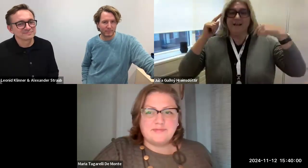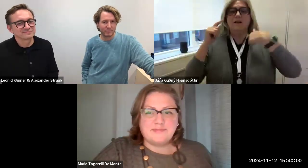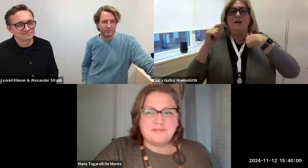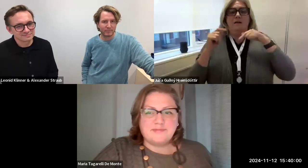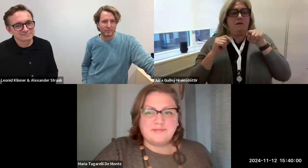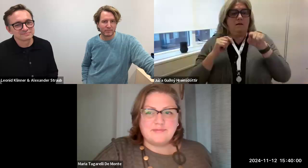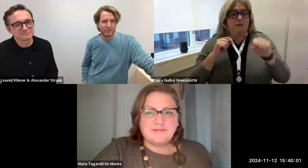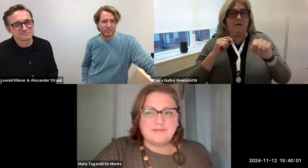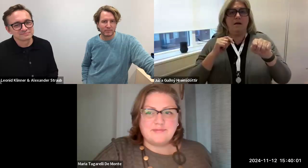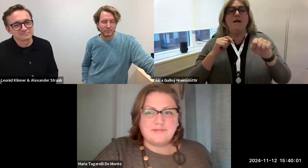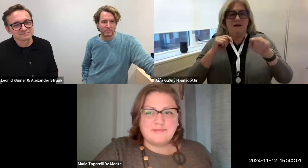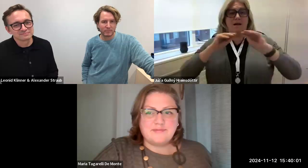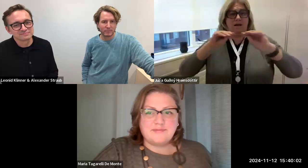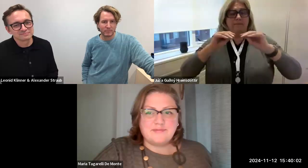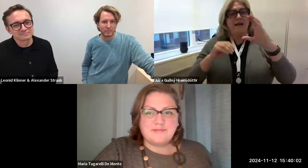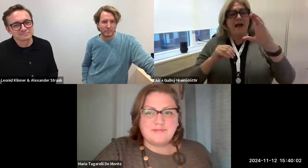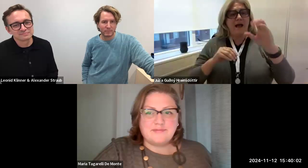So I'm a deaf teacher at the university,